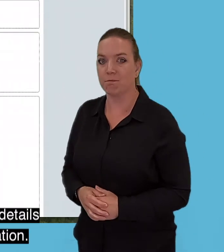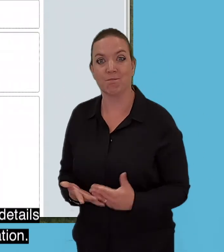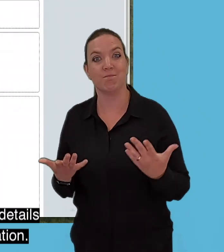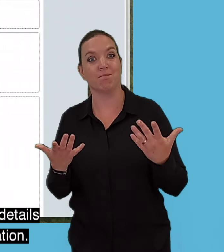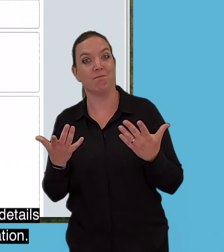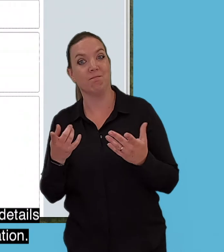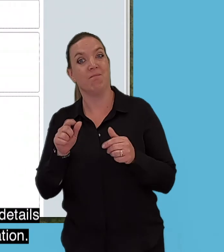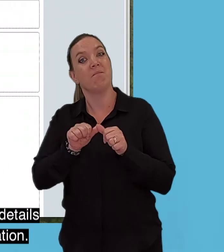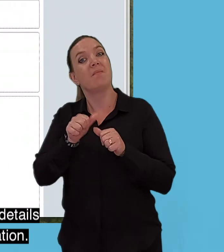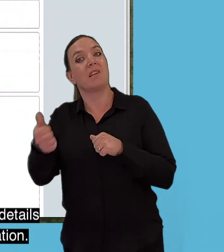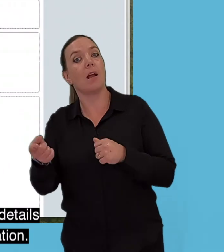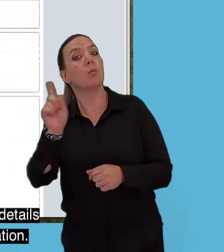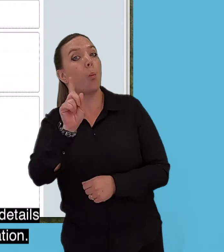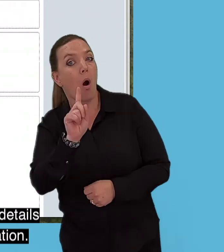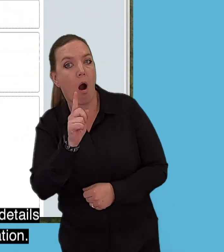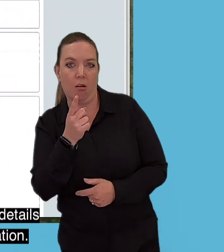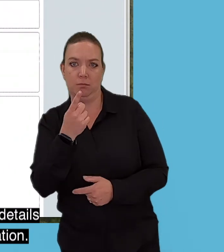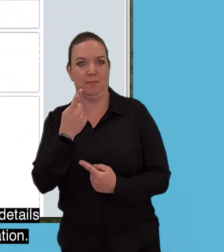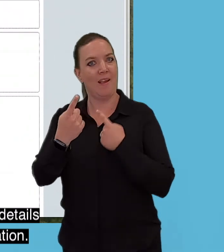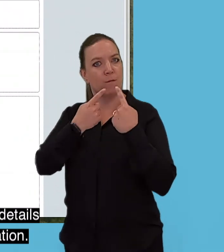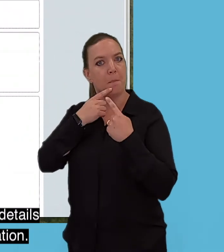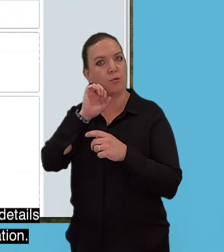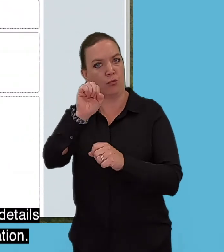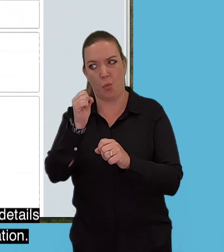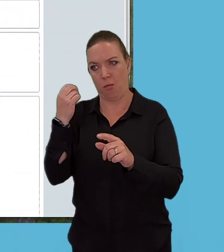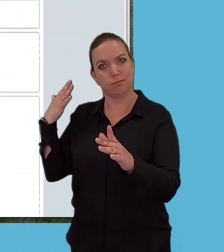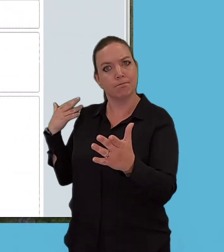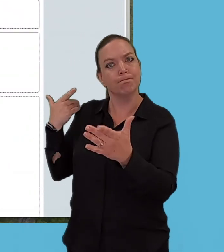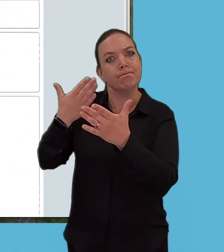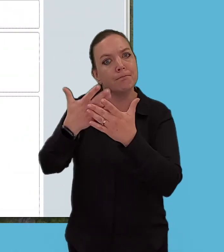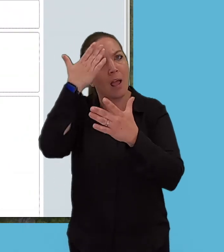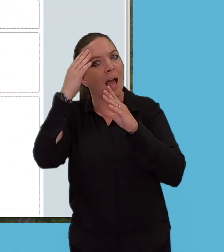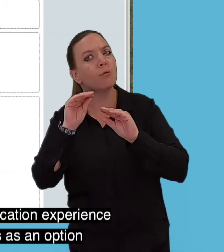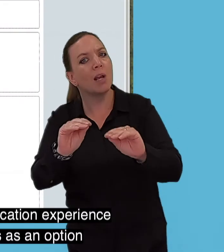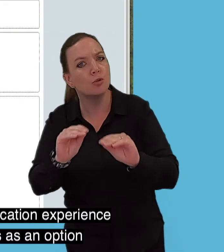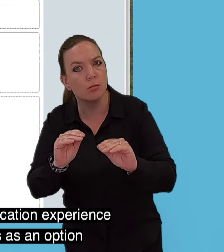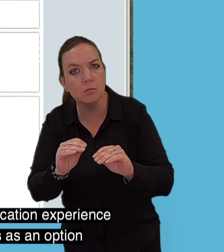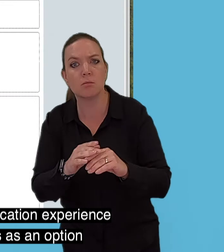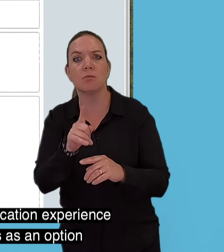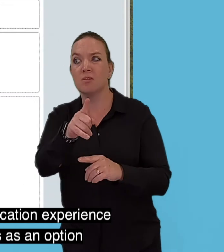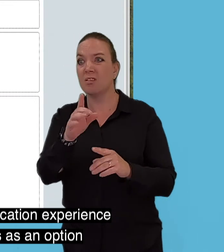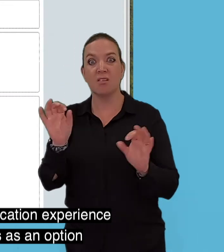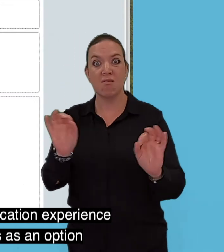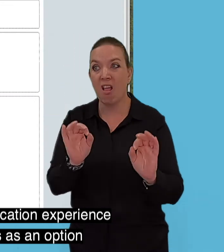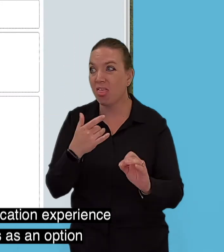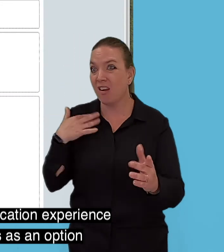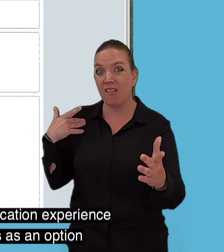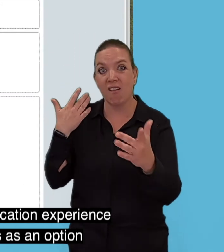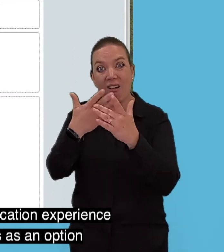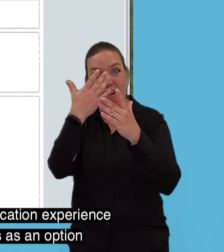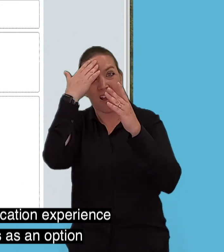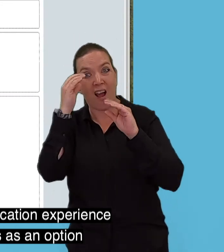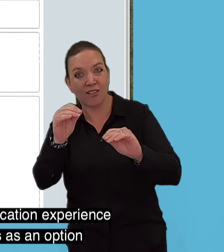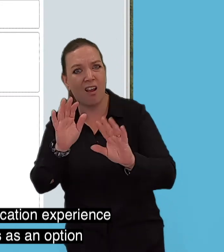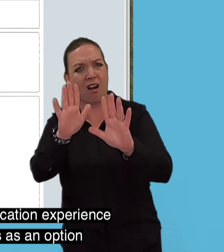Next up, you'll be asked for details about your previous education. Don't worry, if you've had no formal education